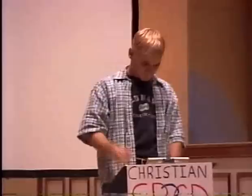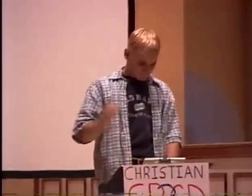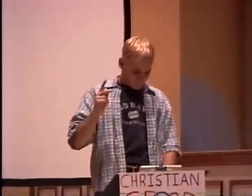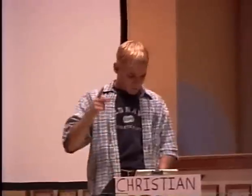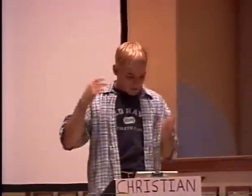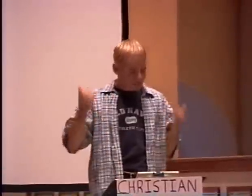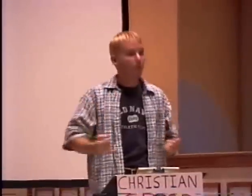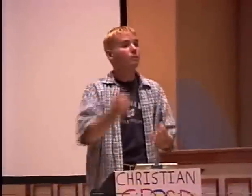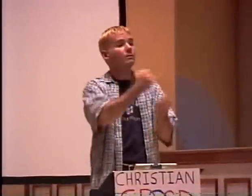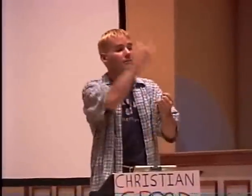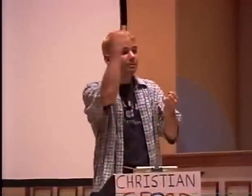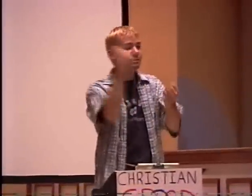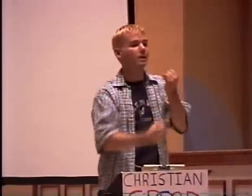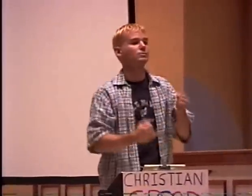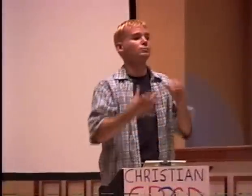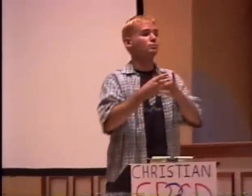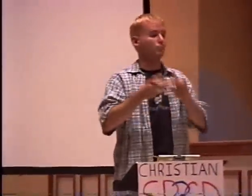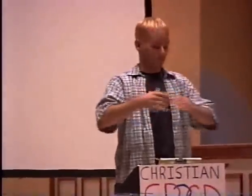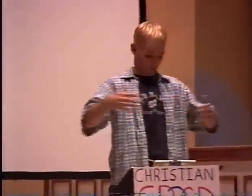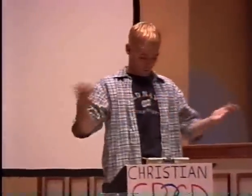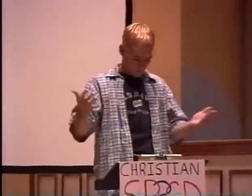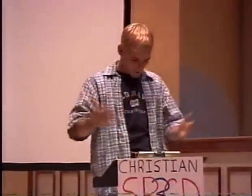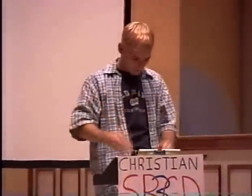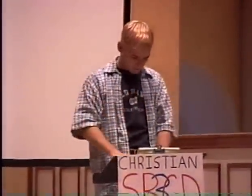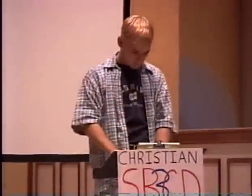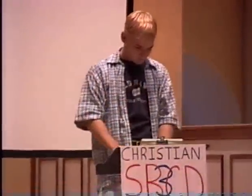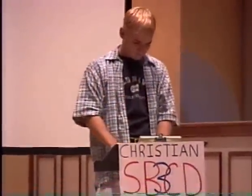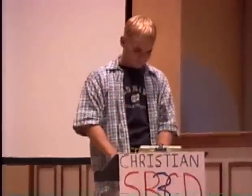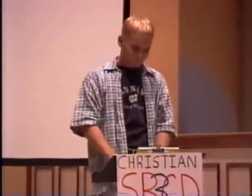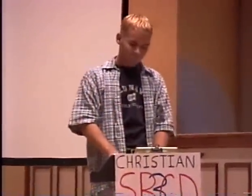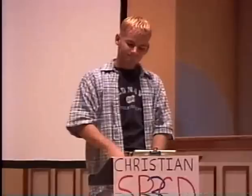Jeremiah 29 11 is the key. Now our final story.